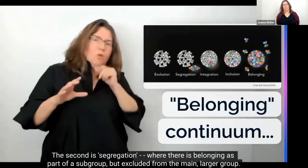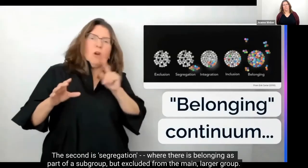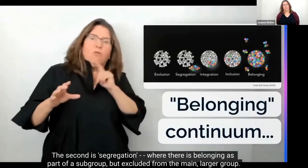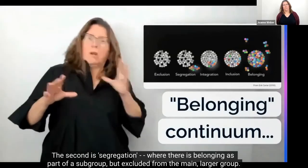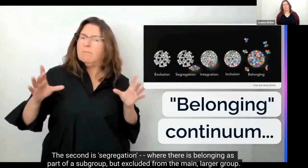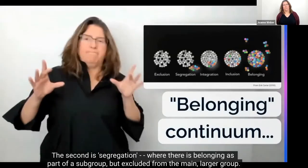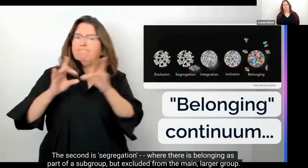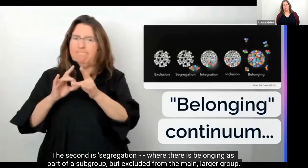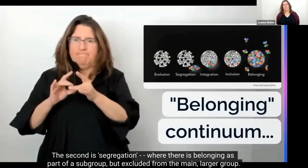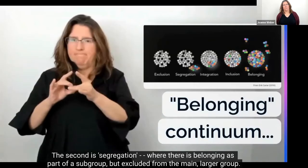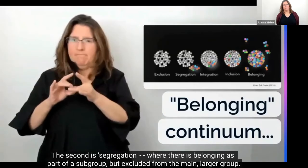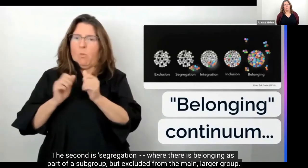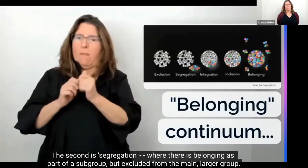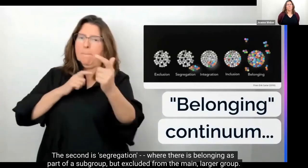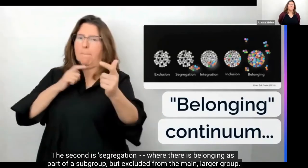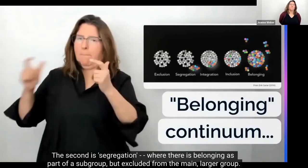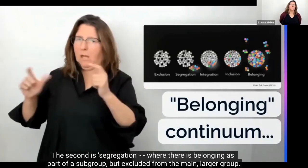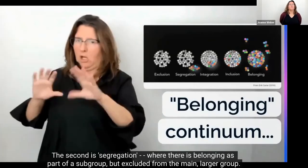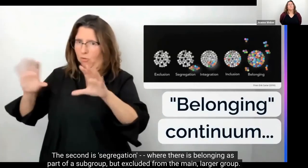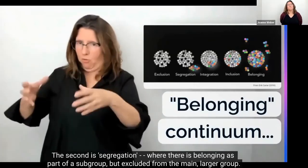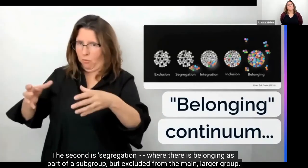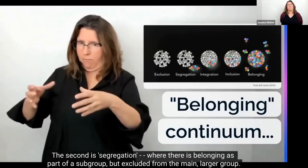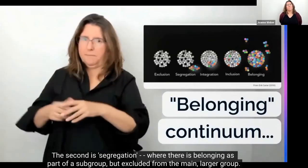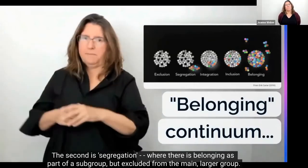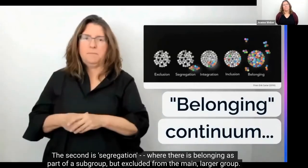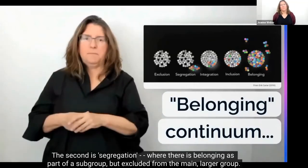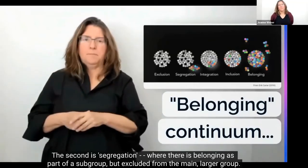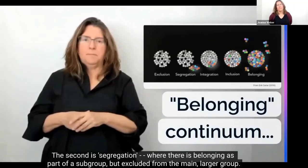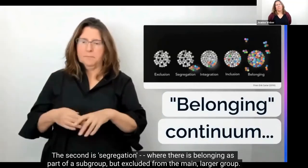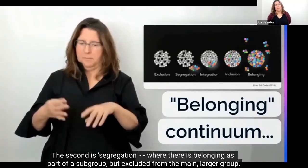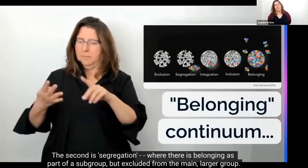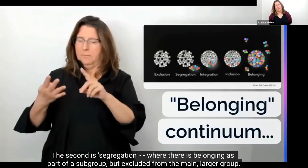but excluded from the main larger group.